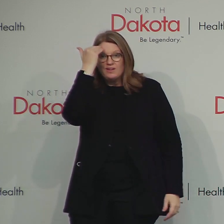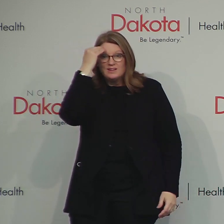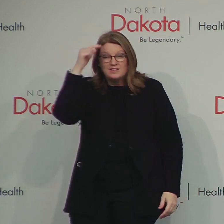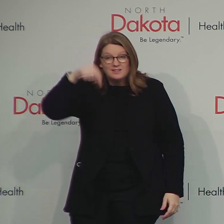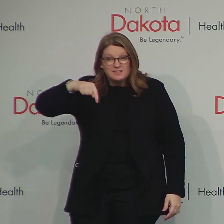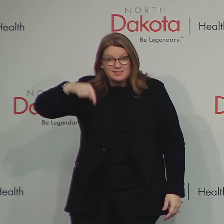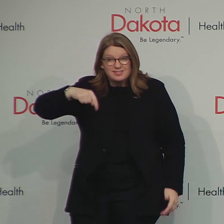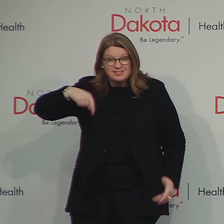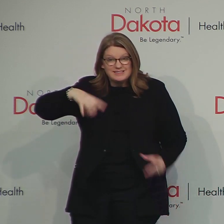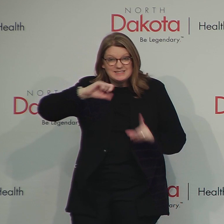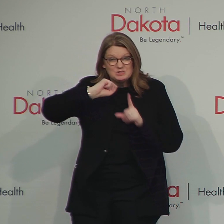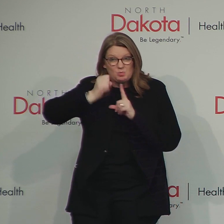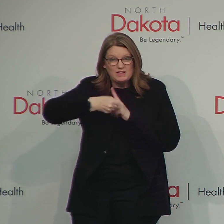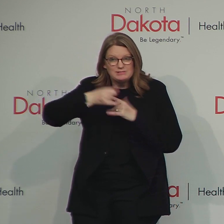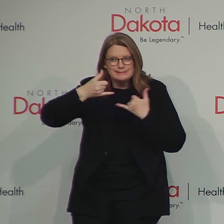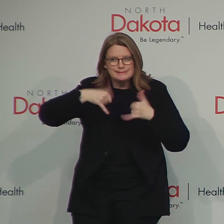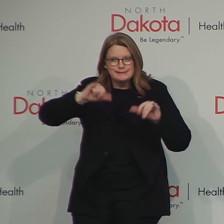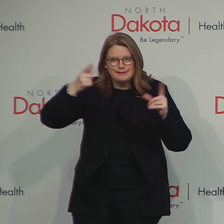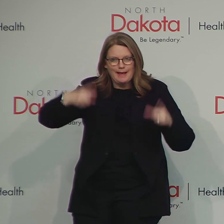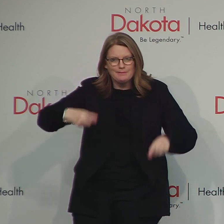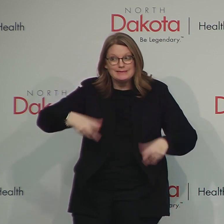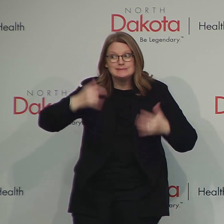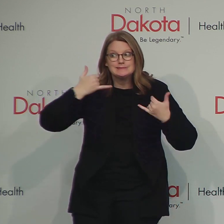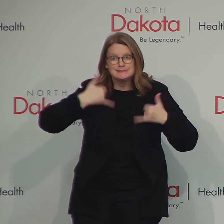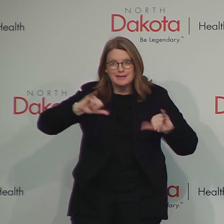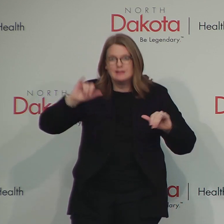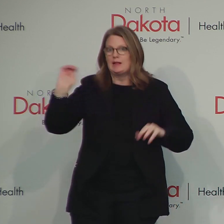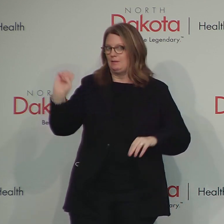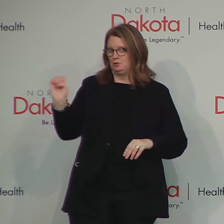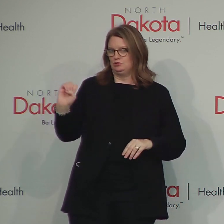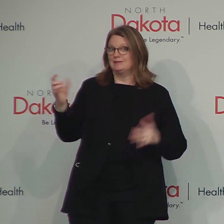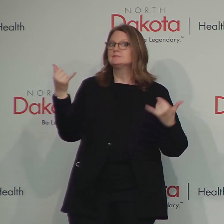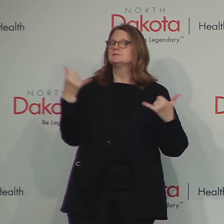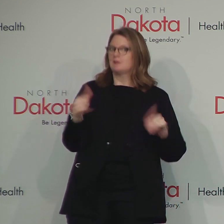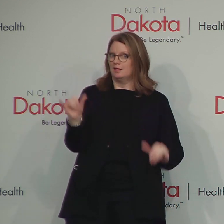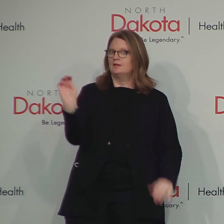a national pandemic emergency, and we should